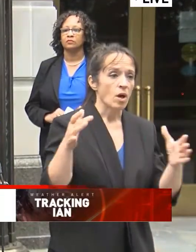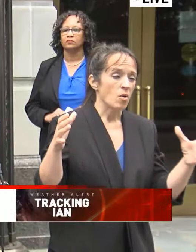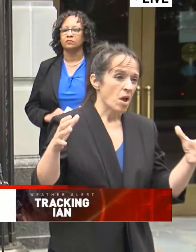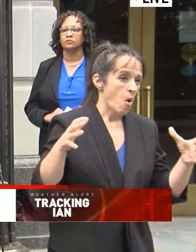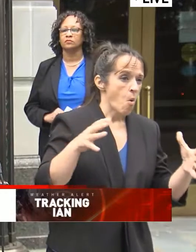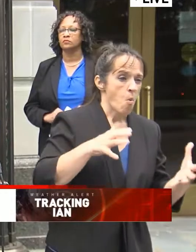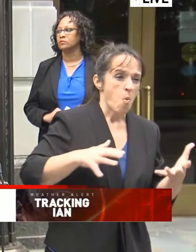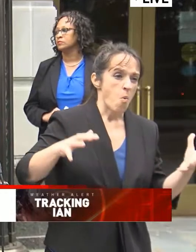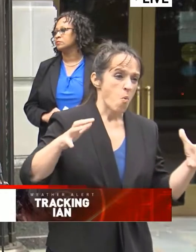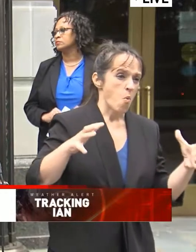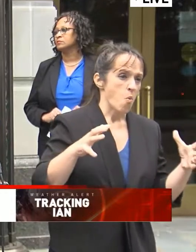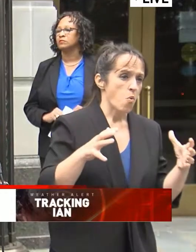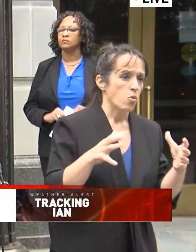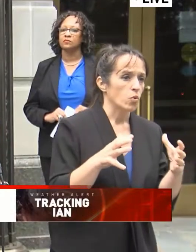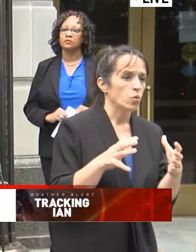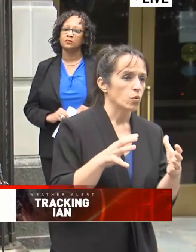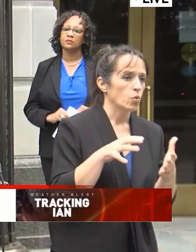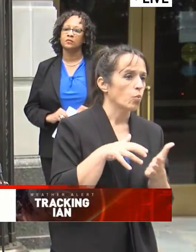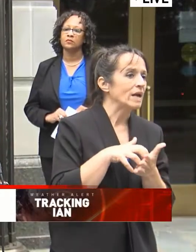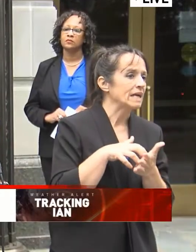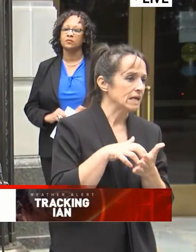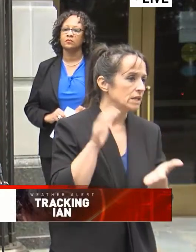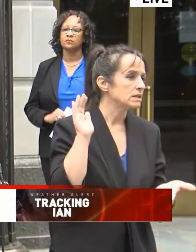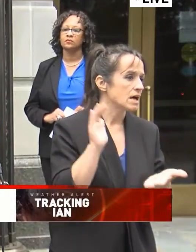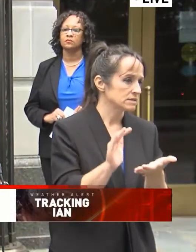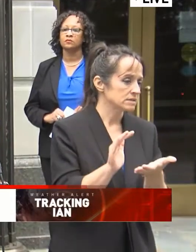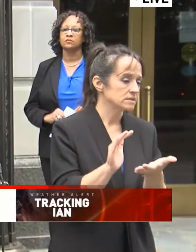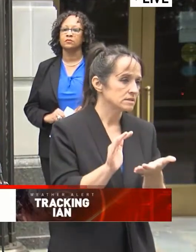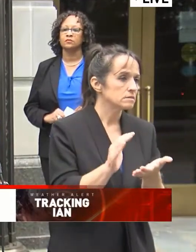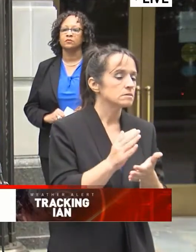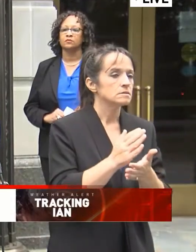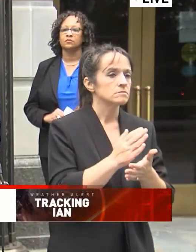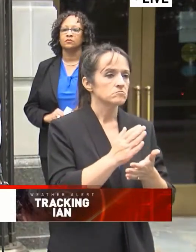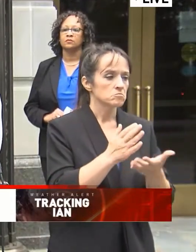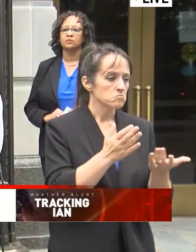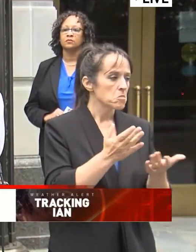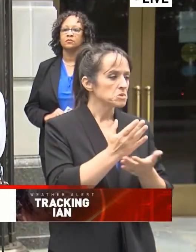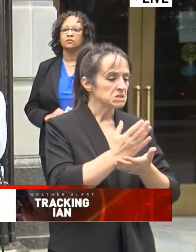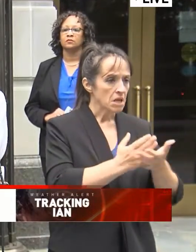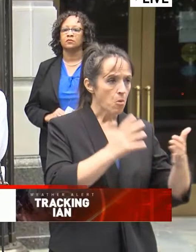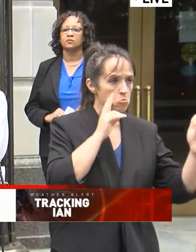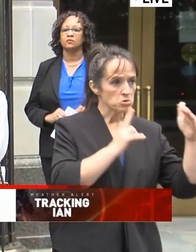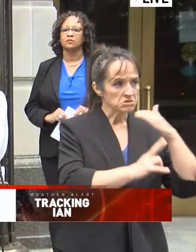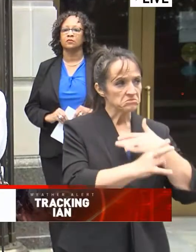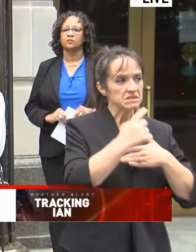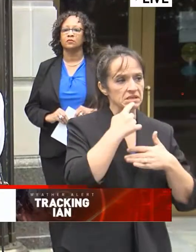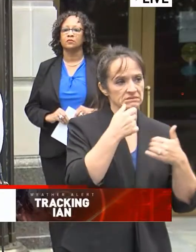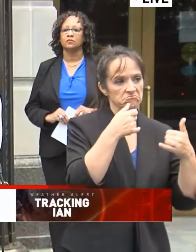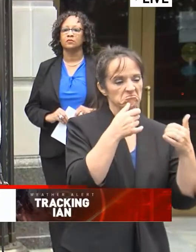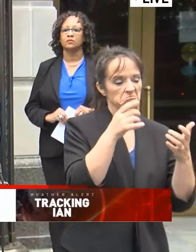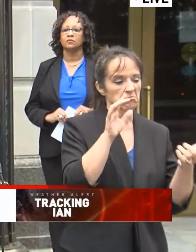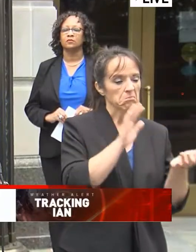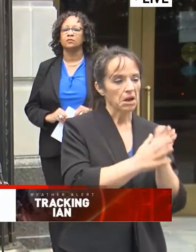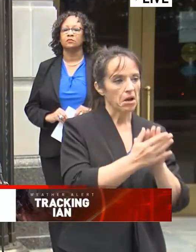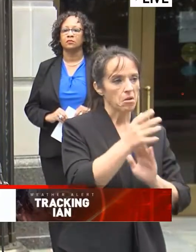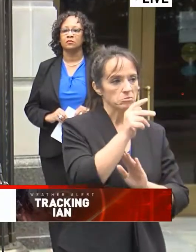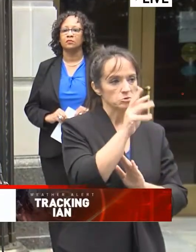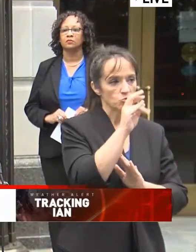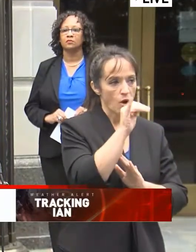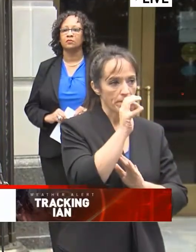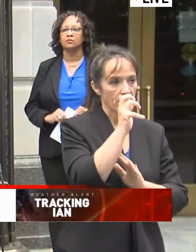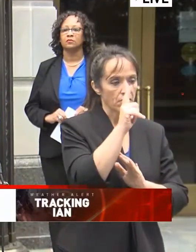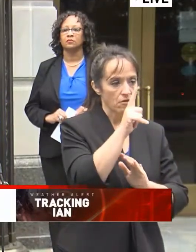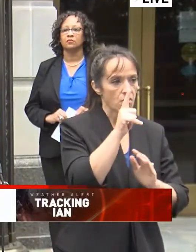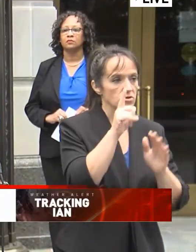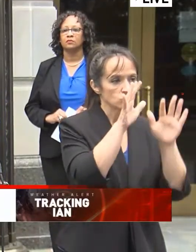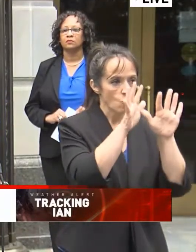Some folks say it will remain a tropical storm. It'll be out over the waters of the Atlantic